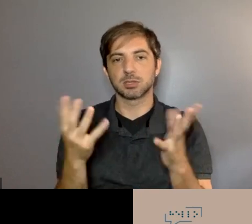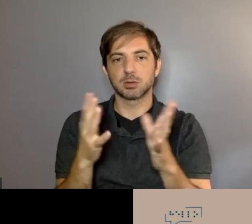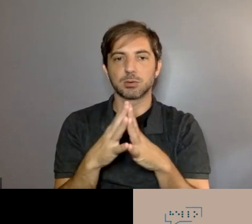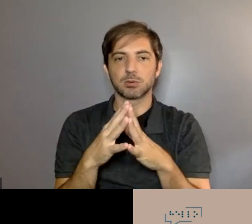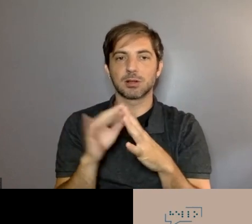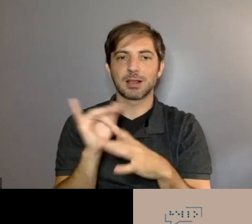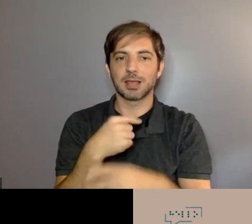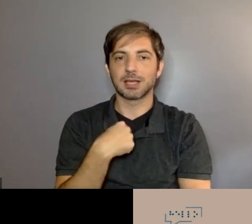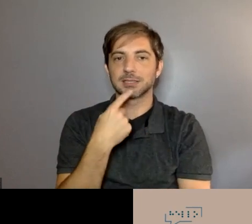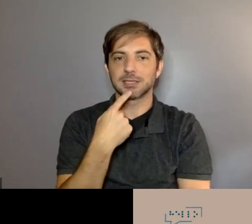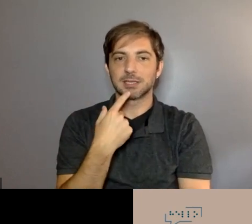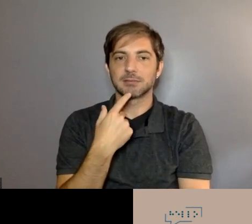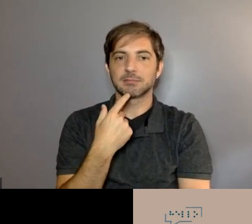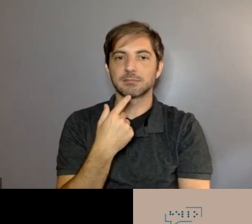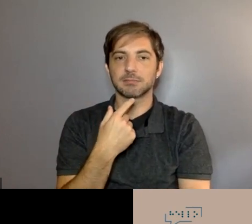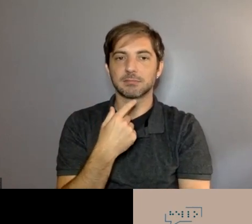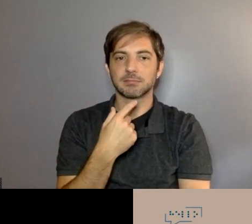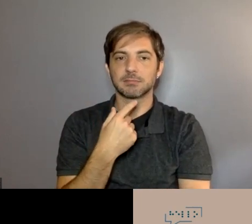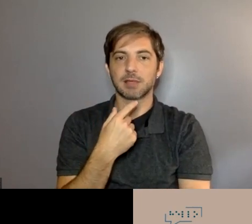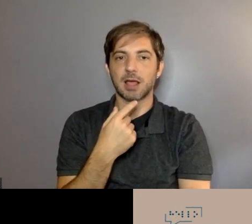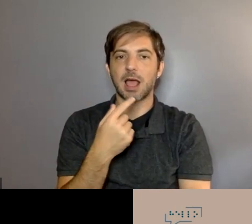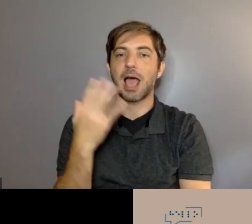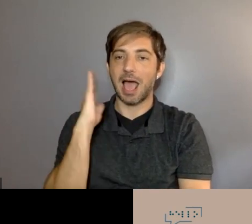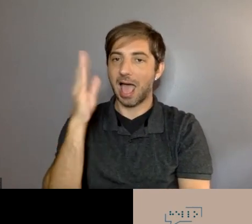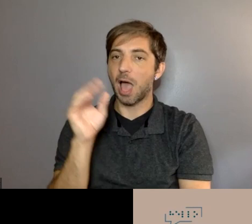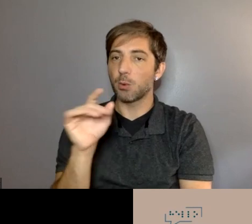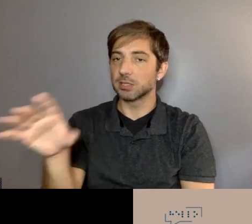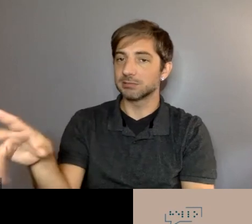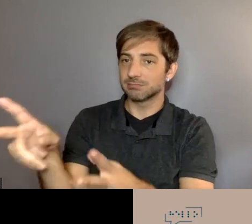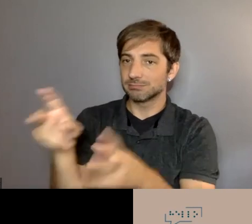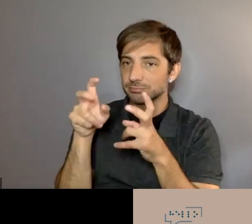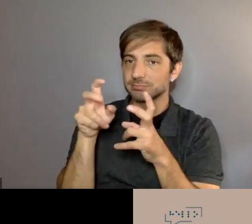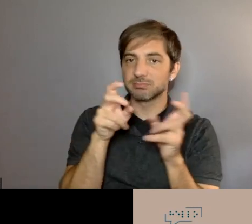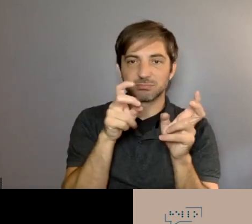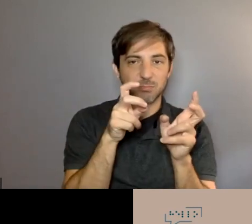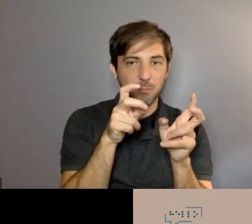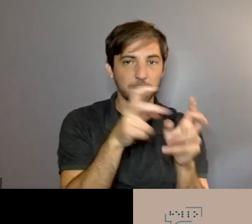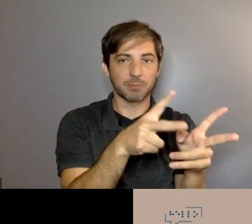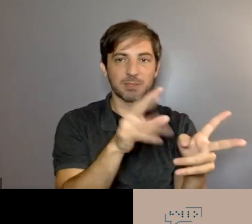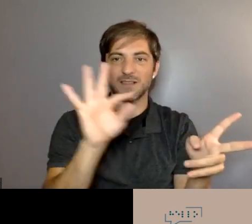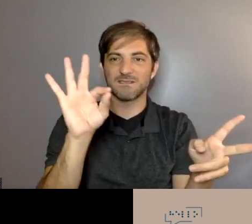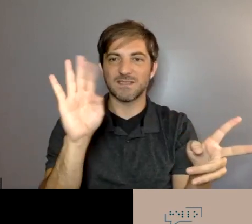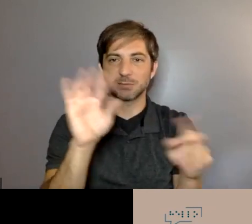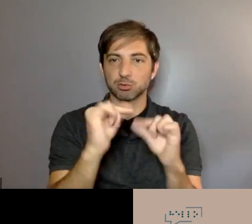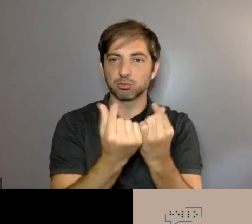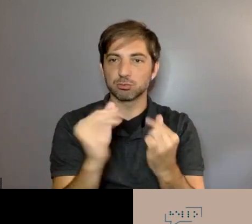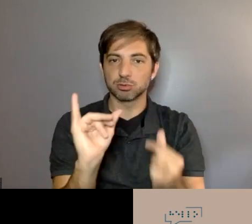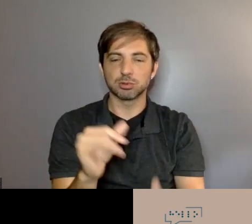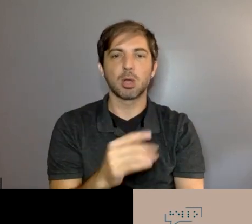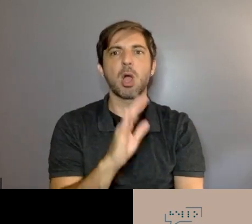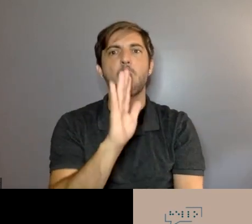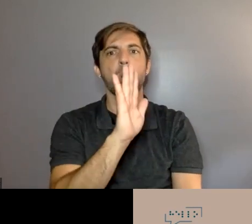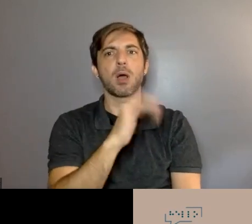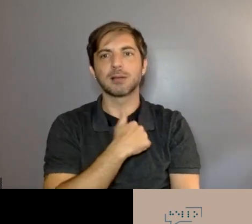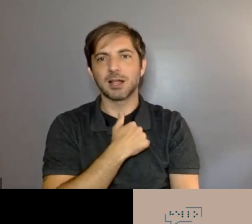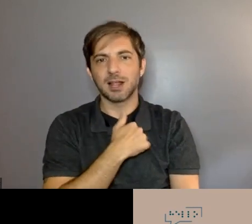Like I said, I will take those links and plop them in our Facebook group as well. Yeah. Oh, so I apologize if you know what? I realized